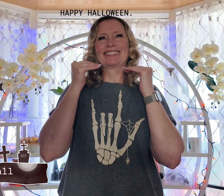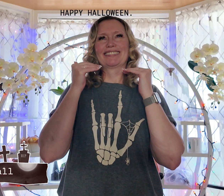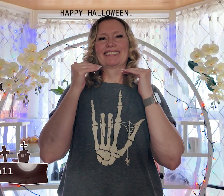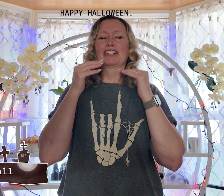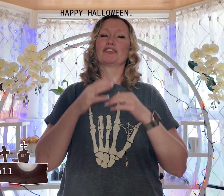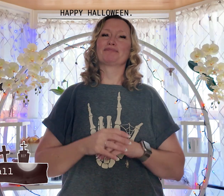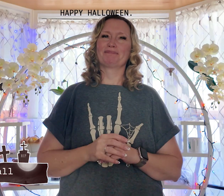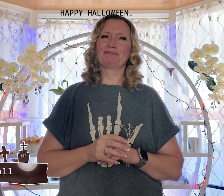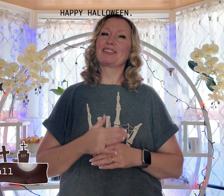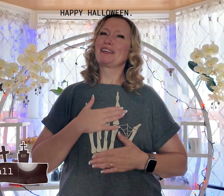"Happy Halloween."